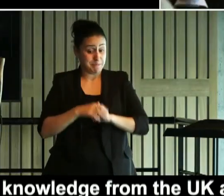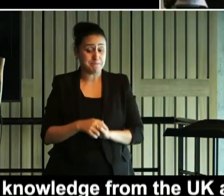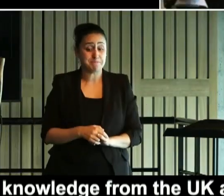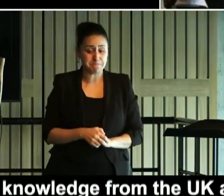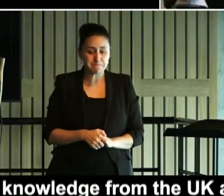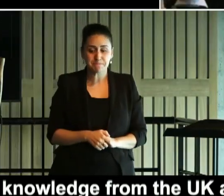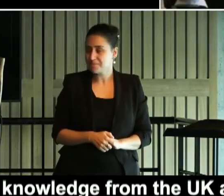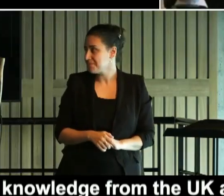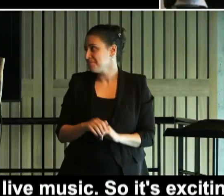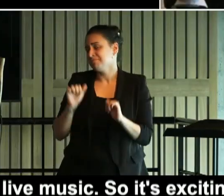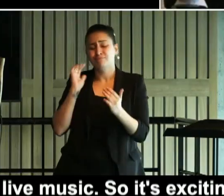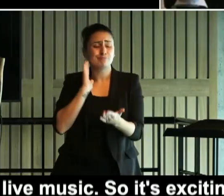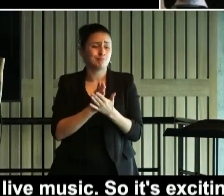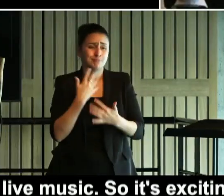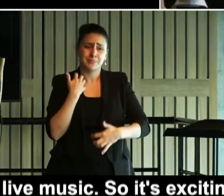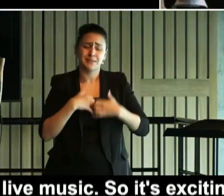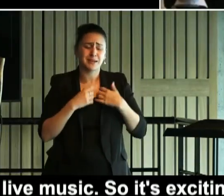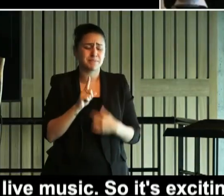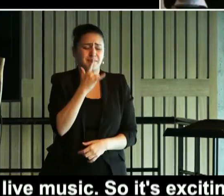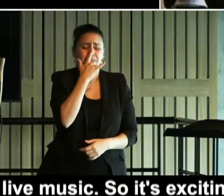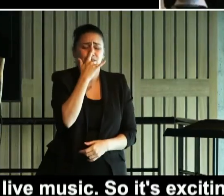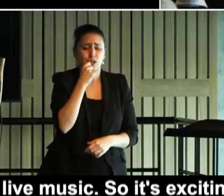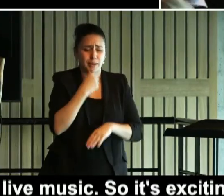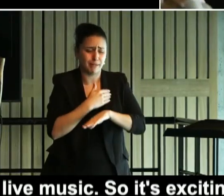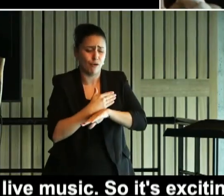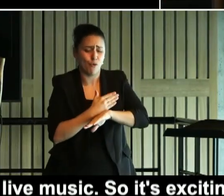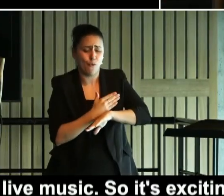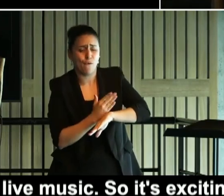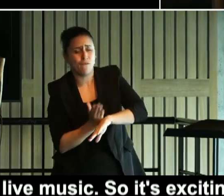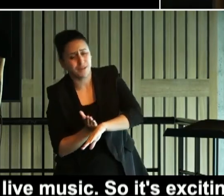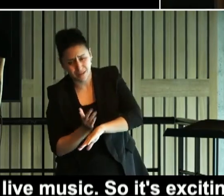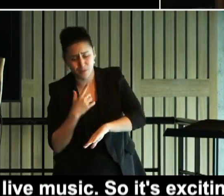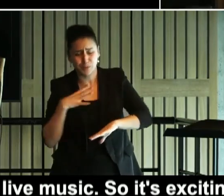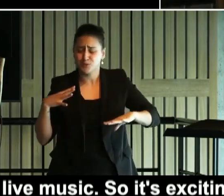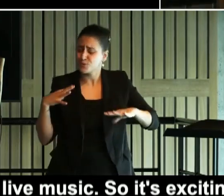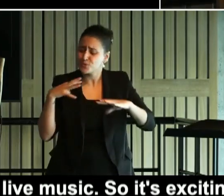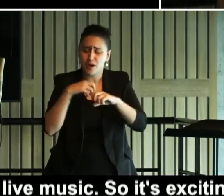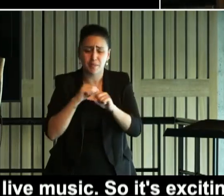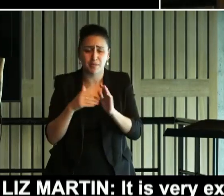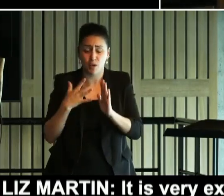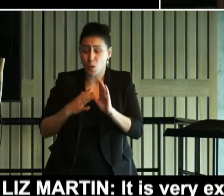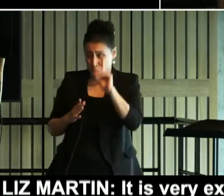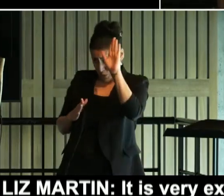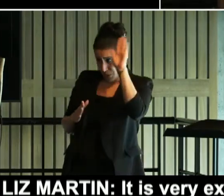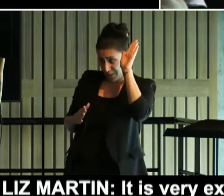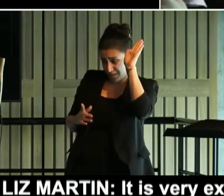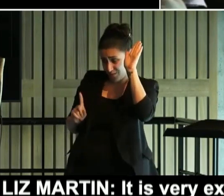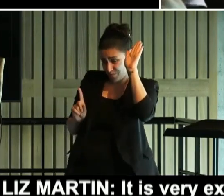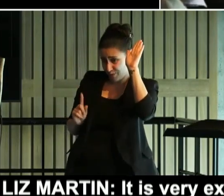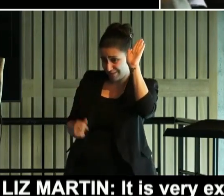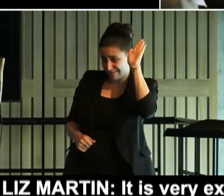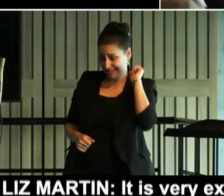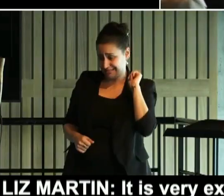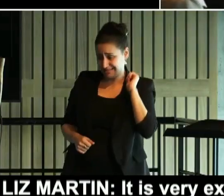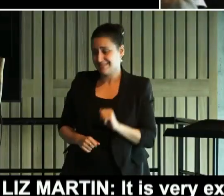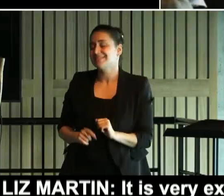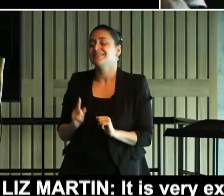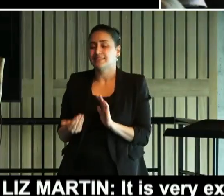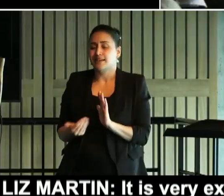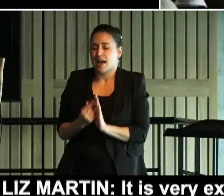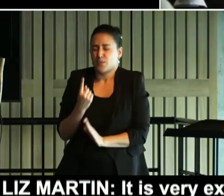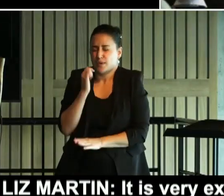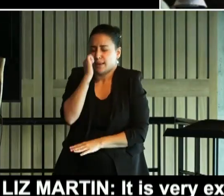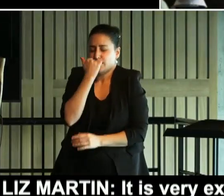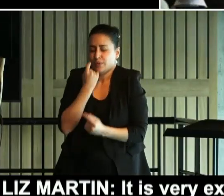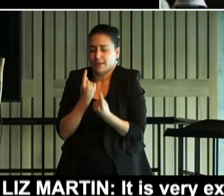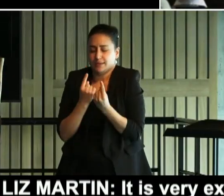but unfortunately we are a little over time and we'll need to wrap up. Yes, can I just, sorry. can I Oh, just yes, of course. A little